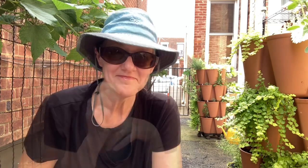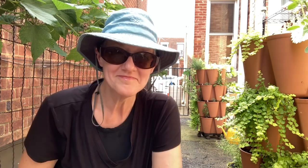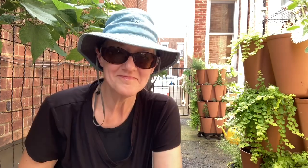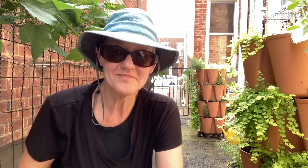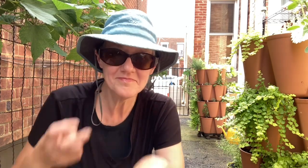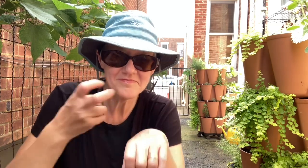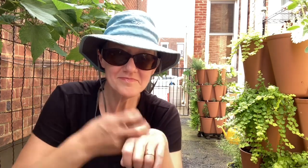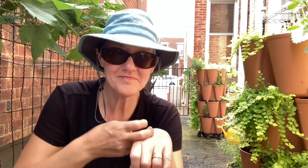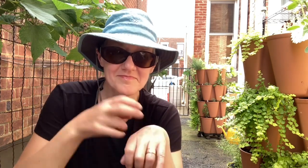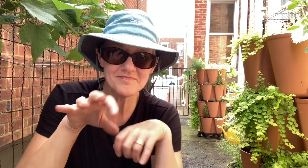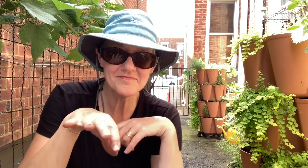into seeds.